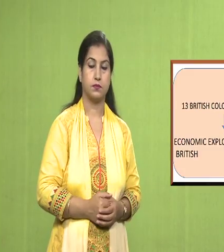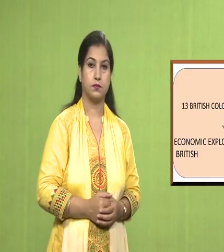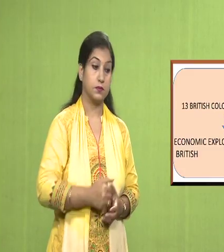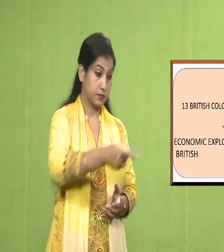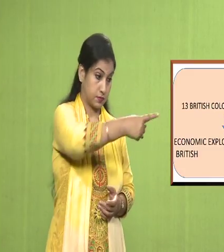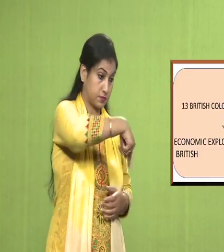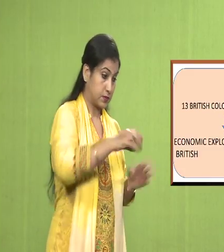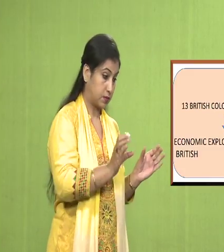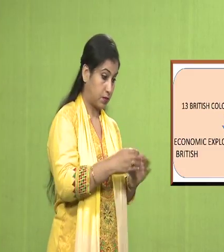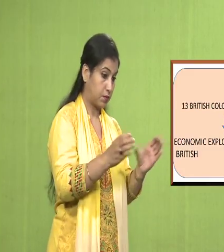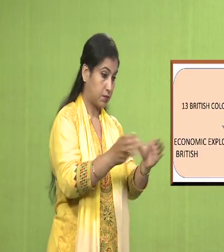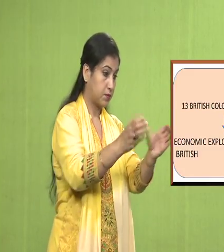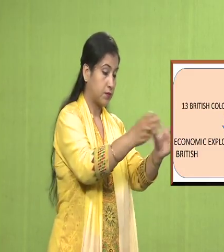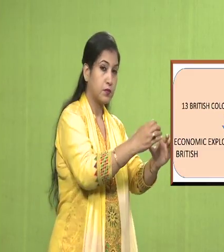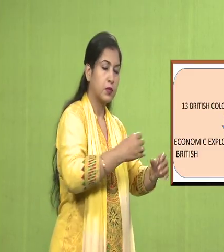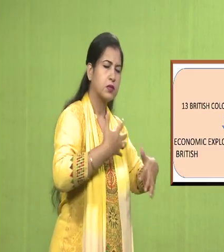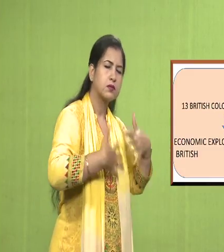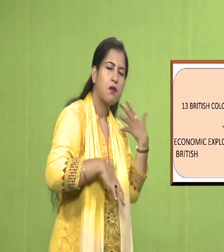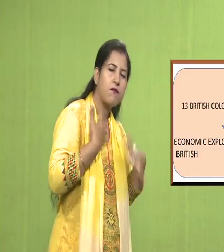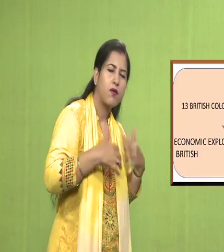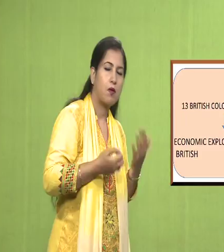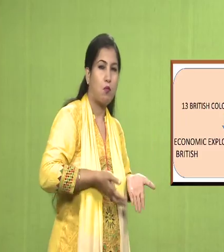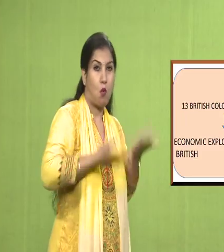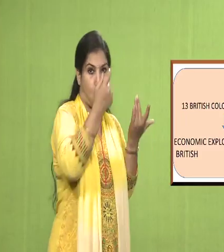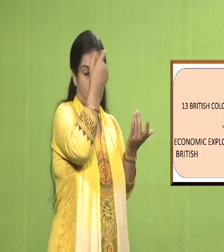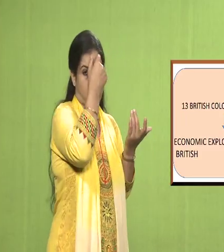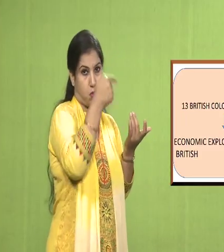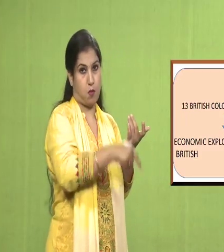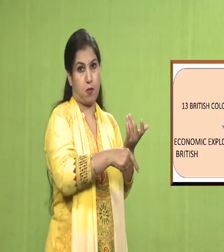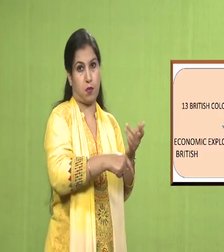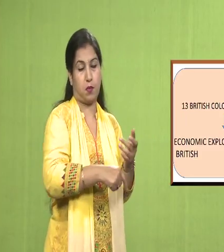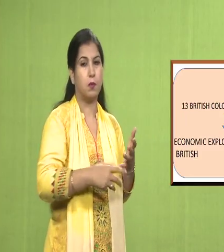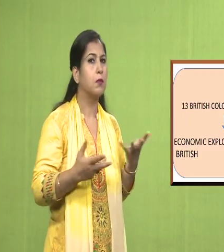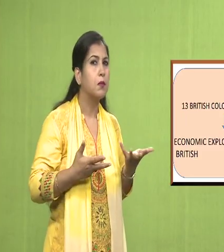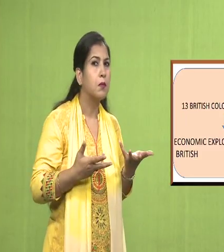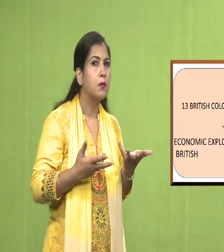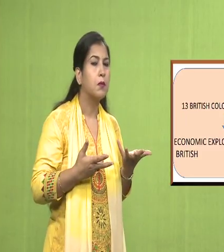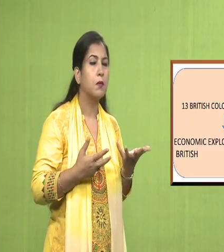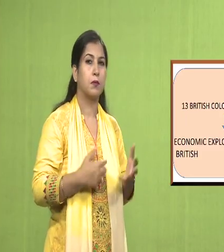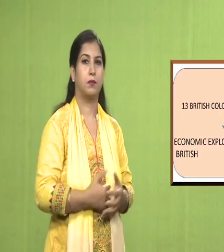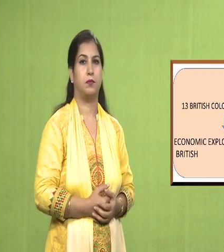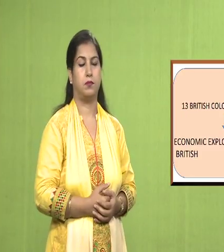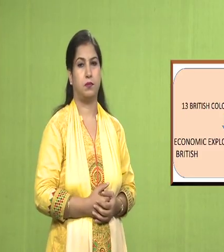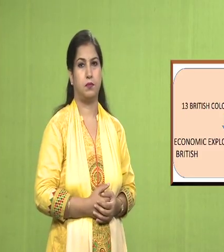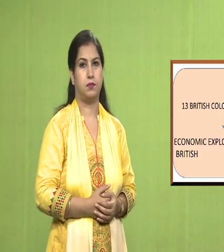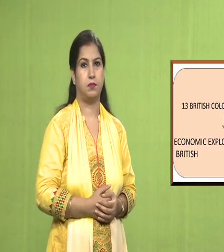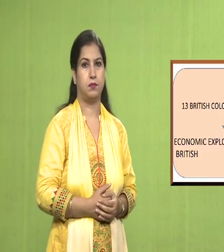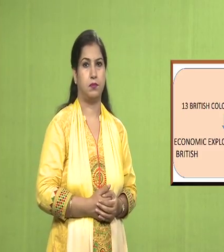These colonies suffered from many problems. Let us now try to find out more about these problems.